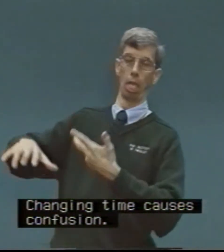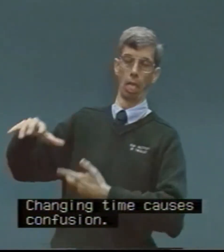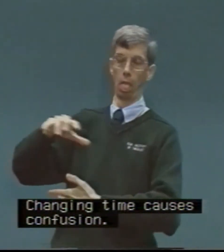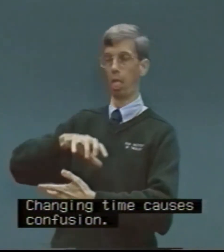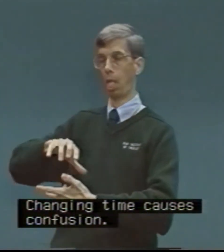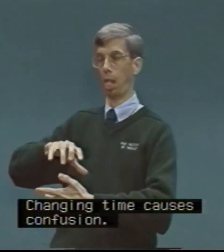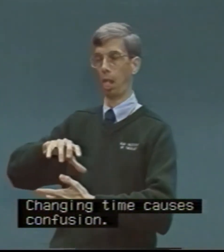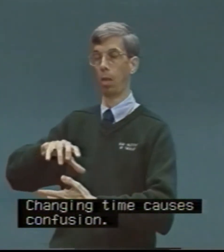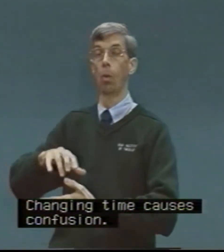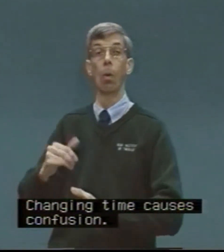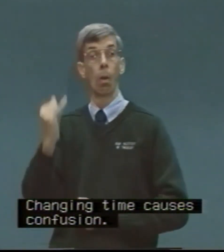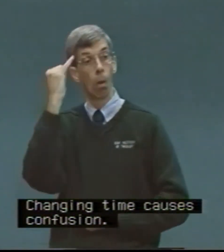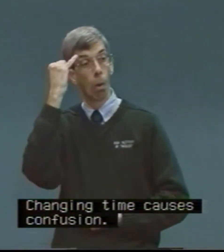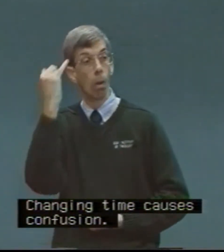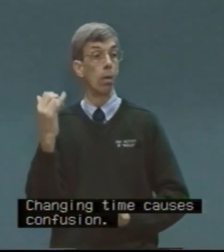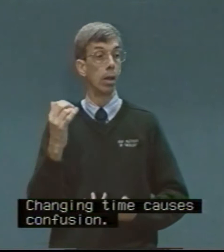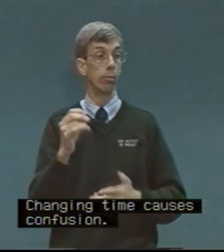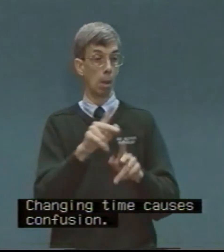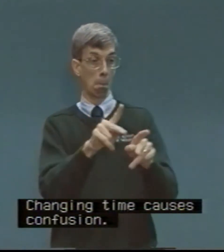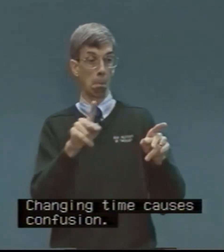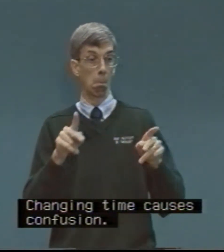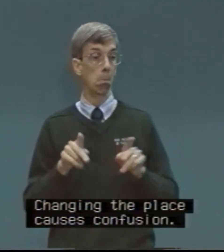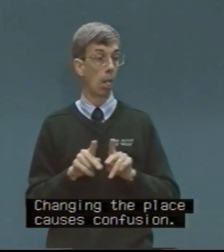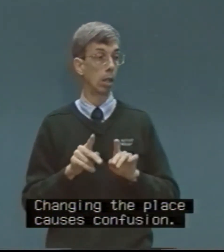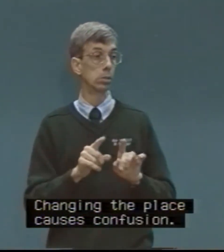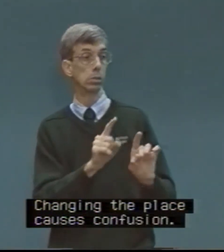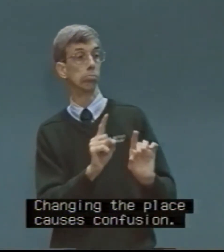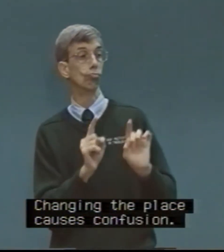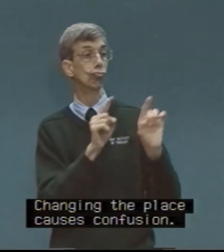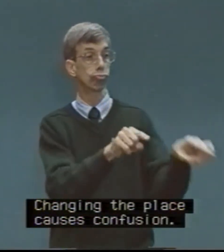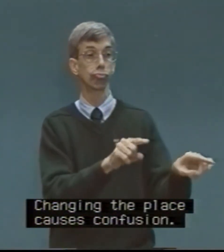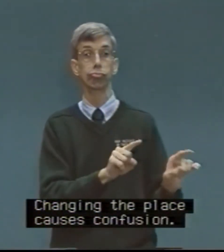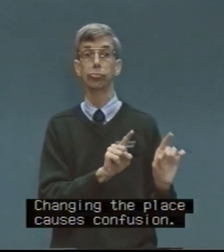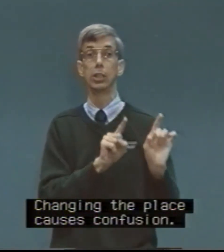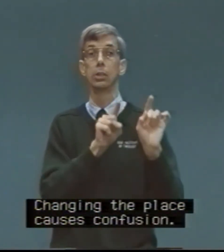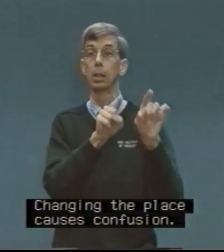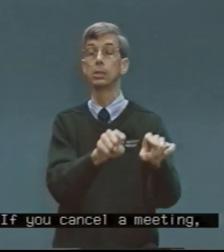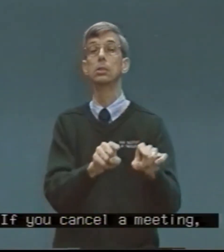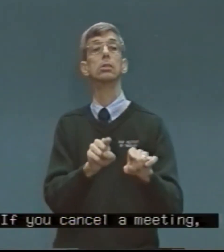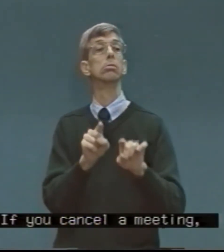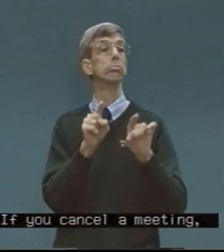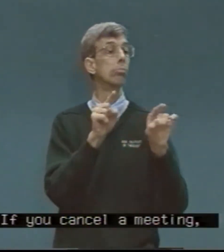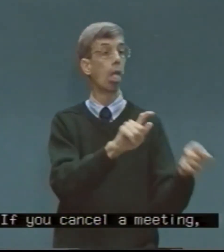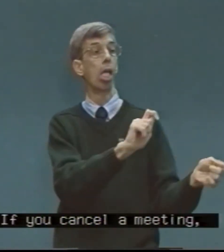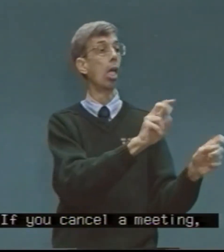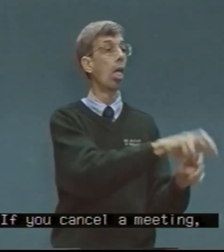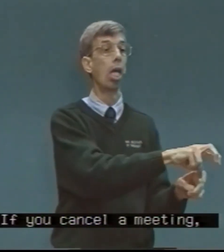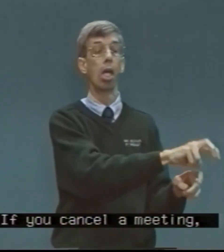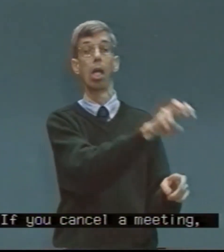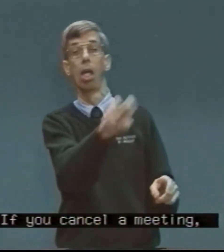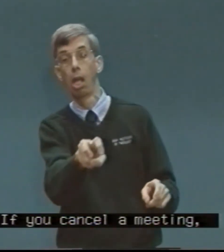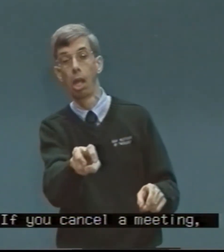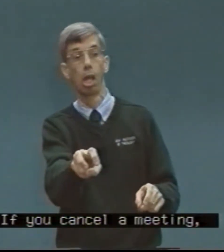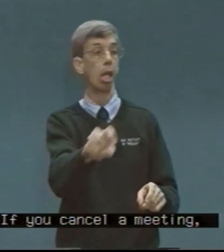Changing time causes confusion. Changing the place causes confusion. If you cancel a meeting,